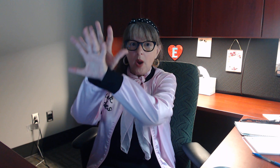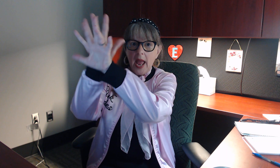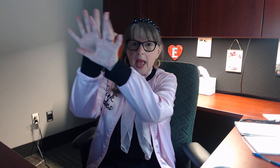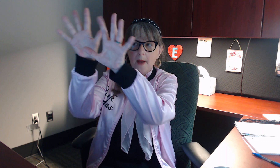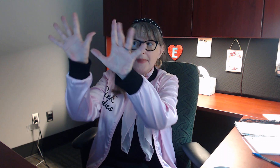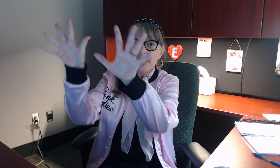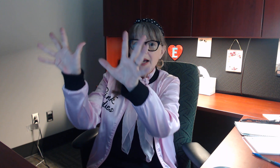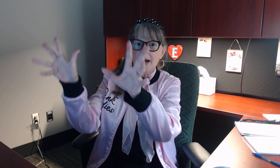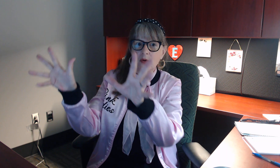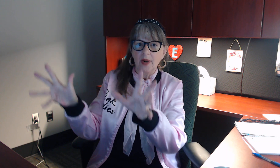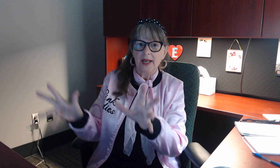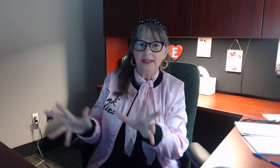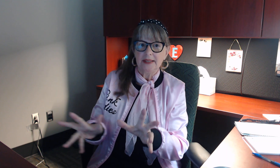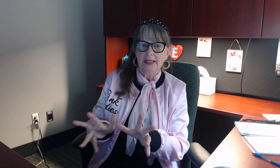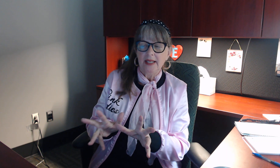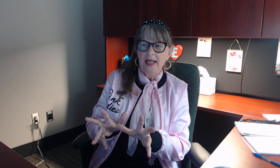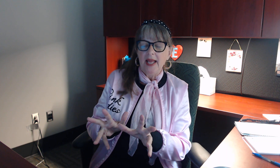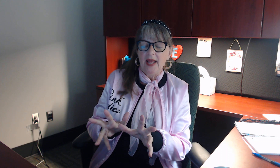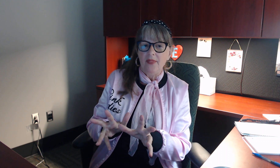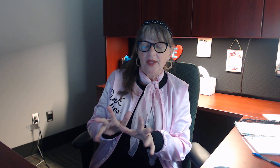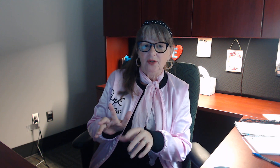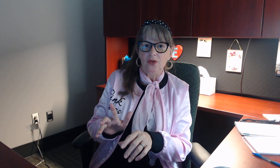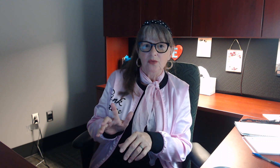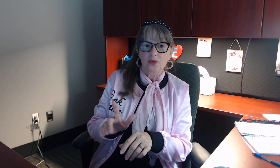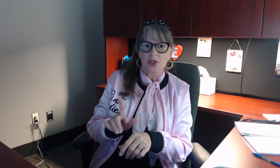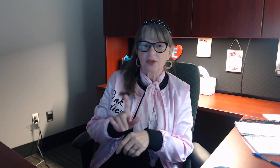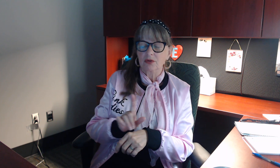web, right? And then you just kind of like